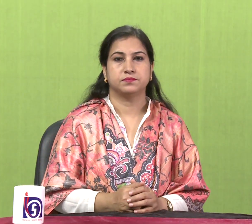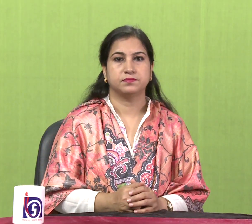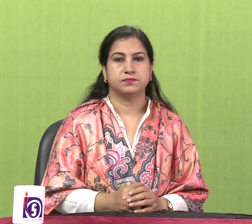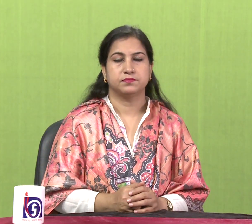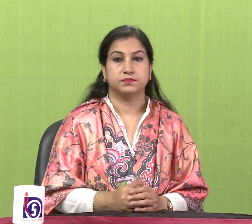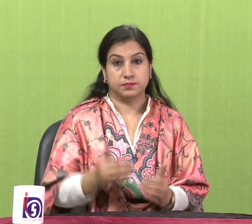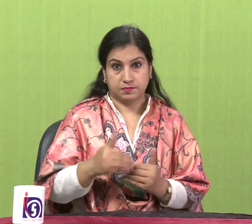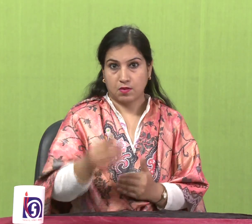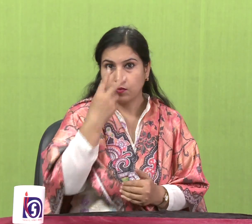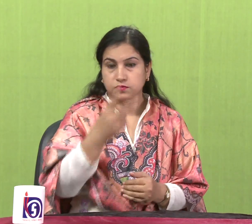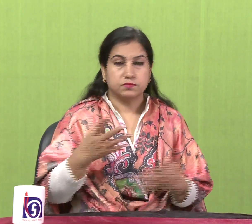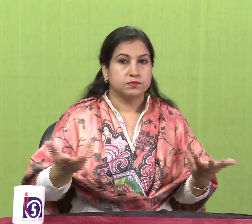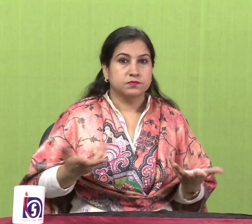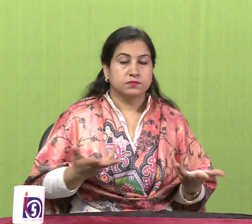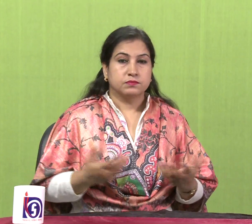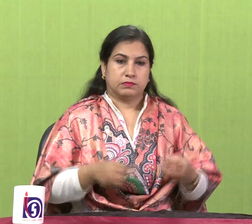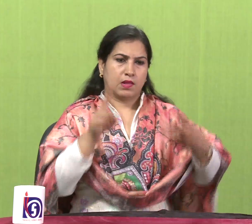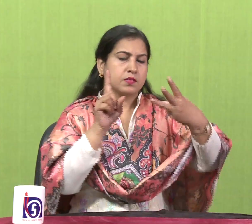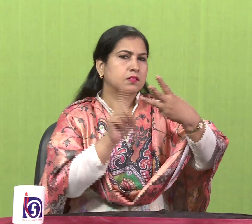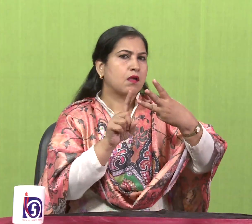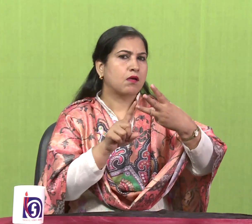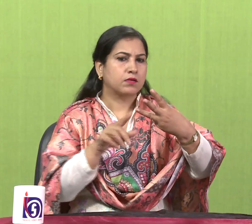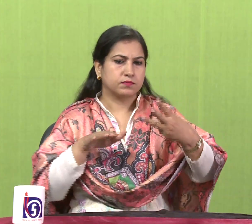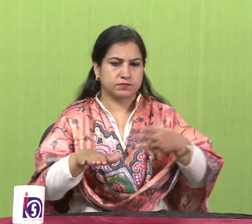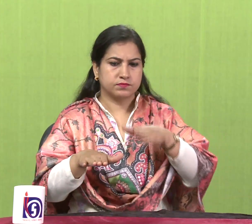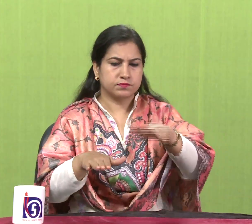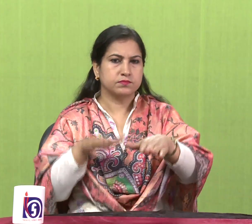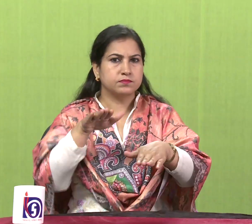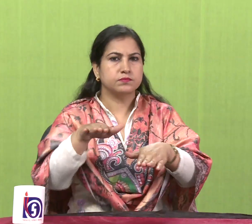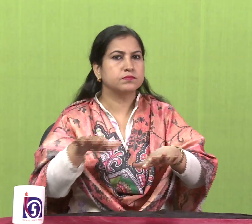Let's understand third stage, which is response.